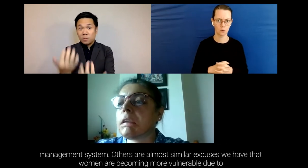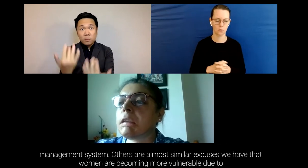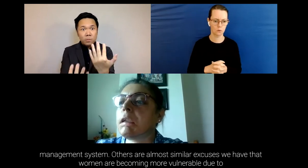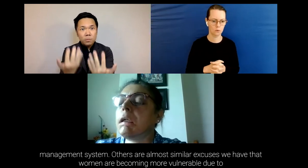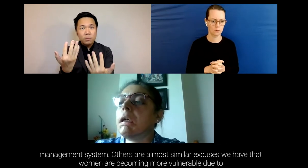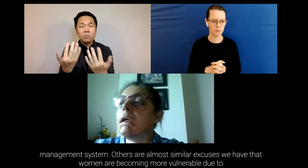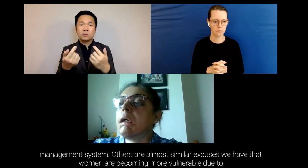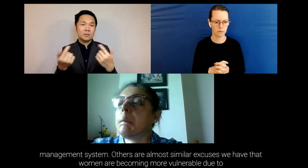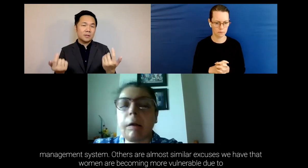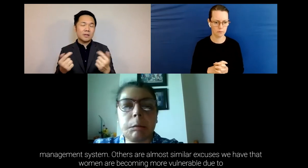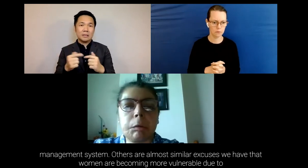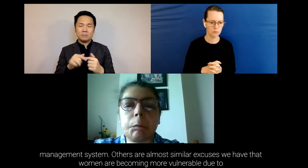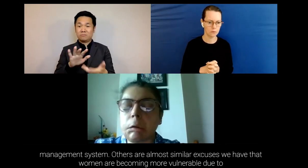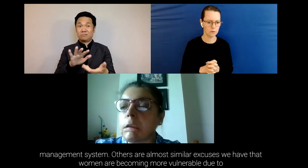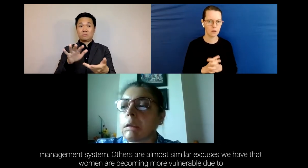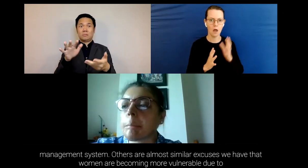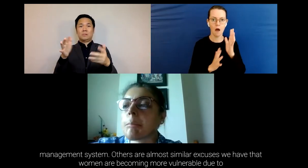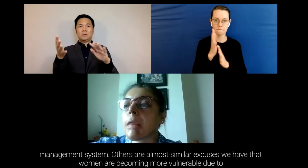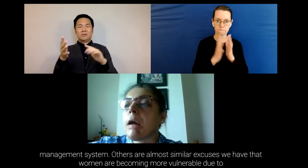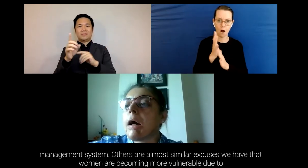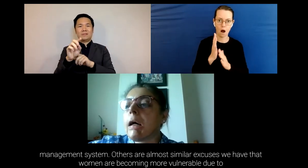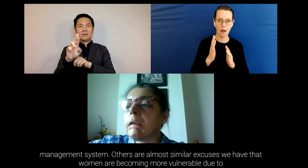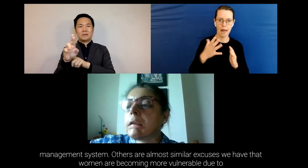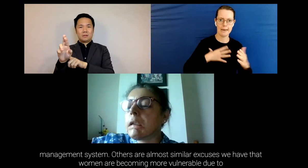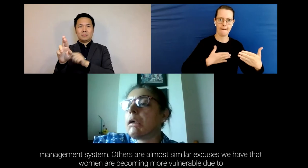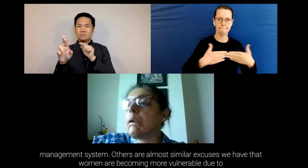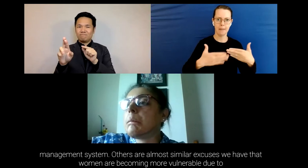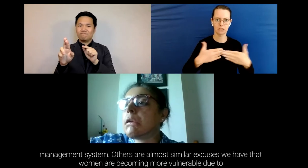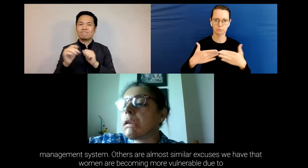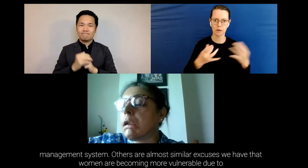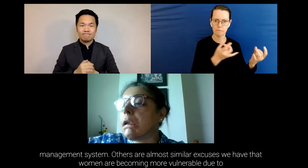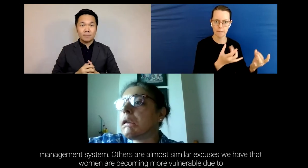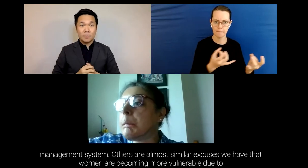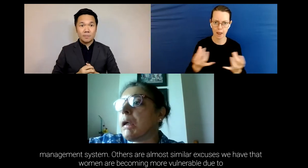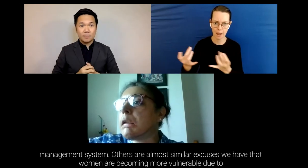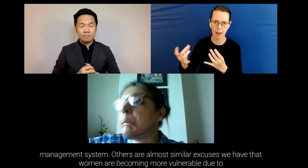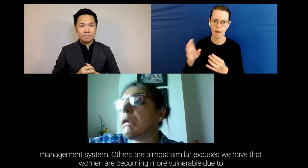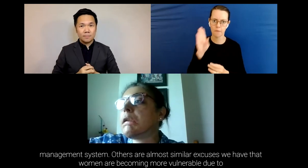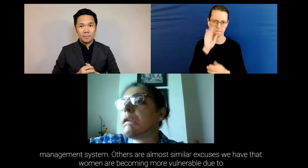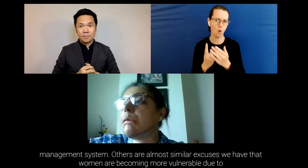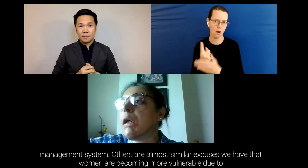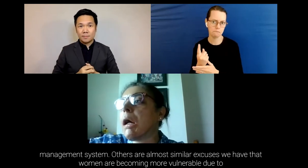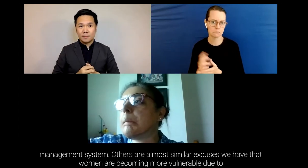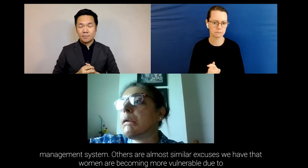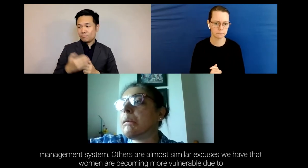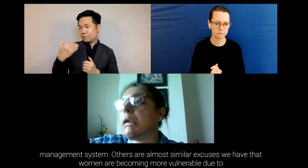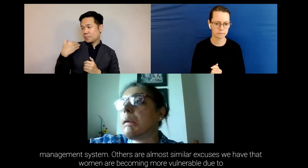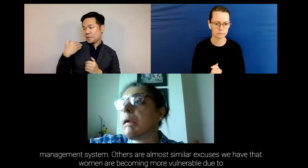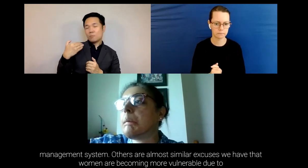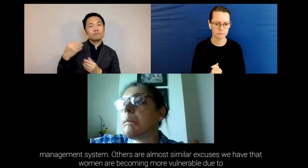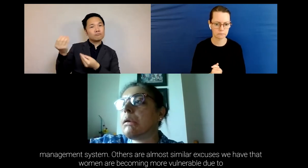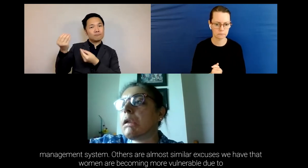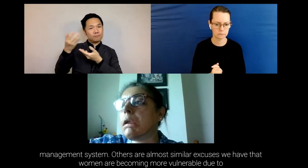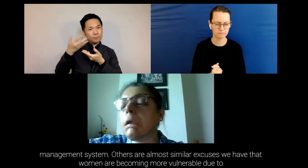as a disaster management system. Others are almost similar experiences we have, that women